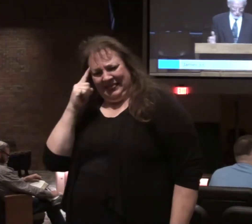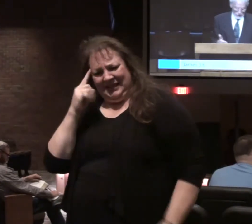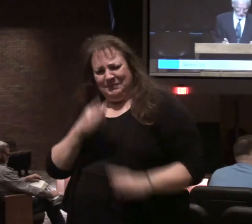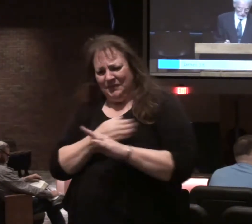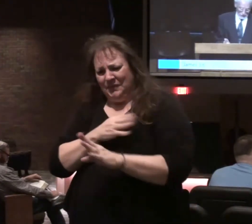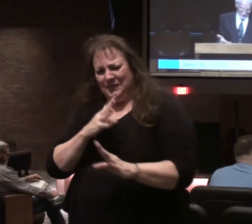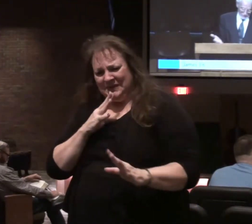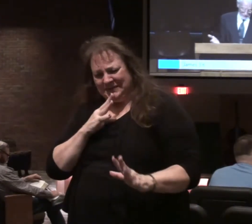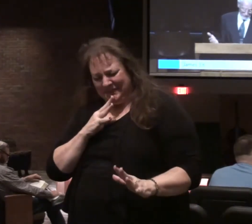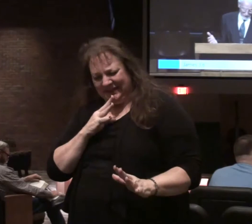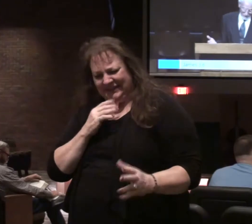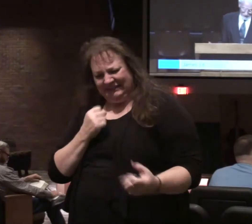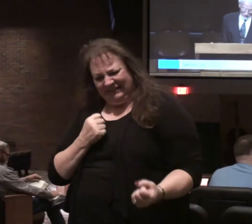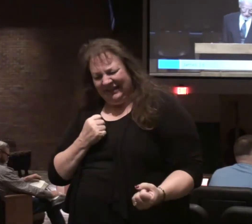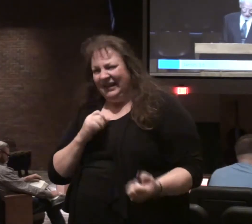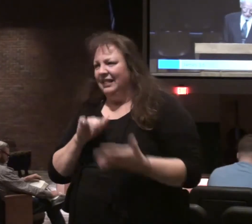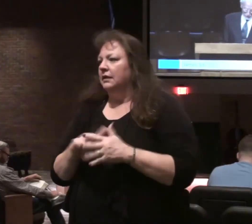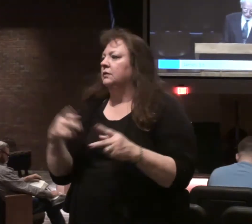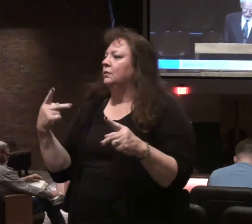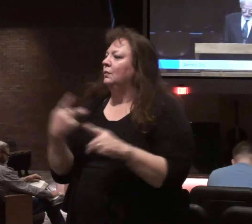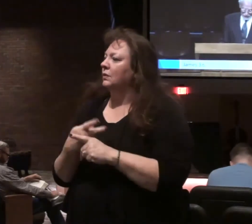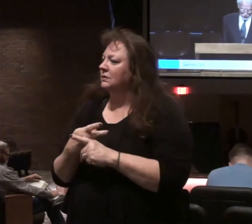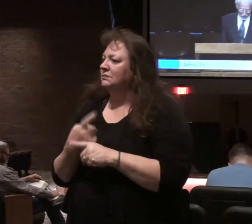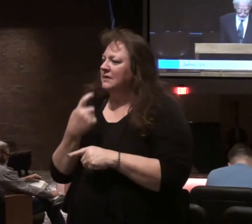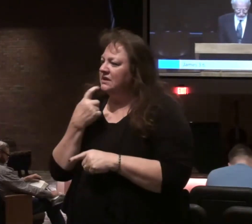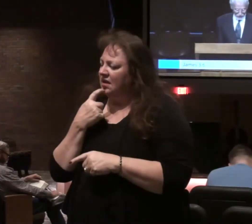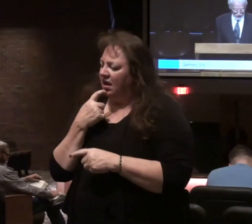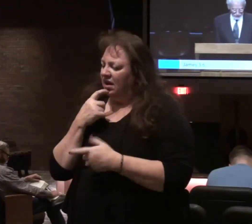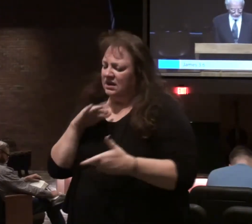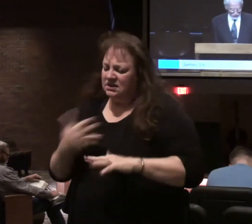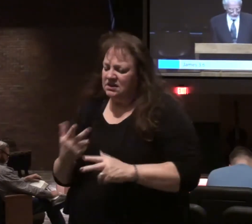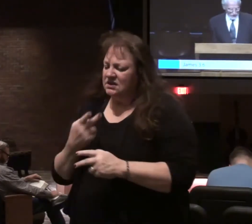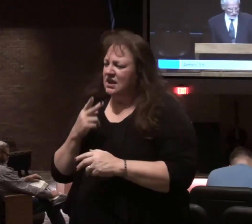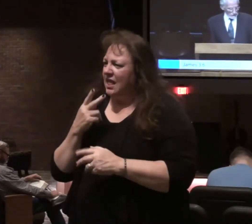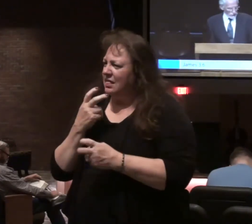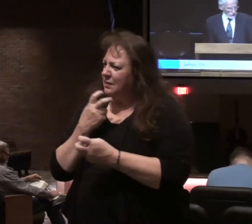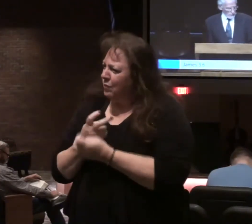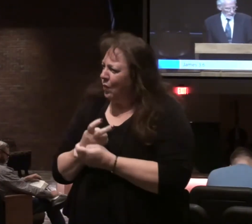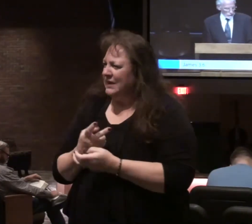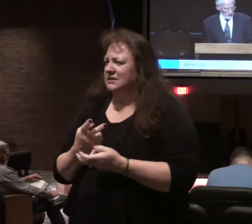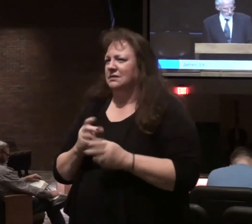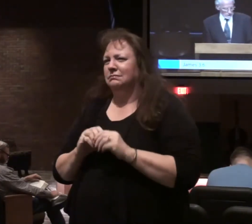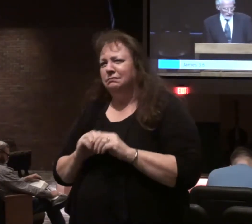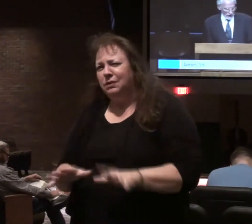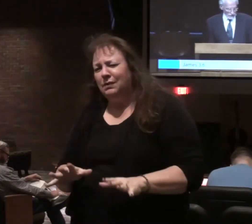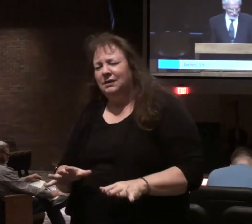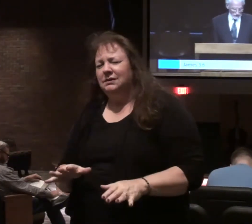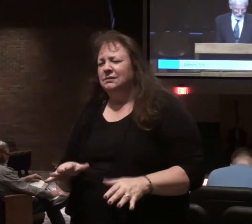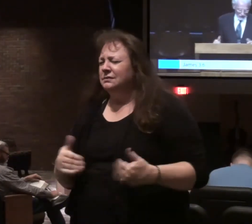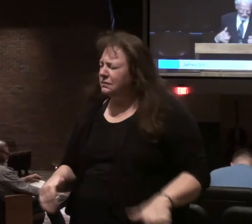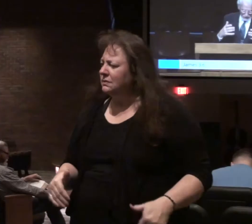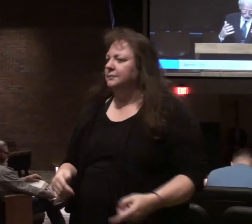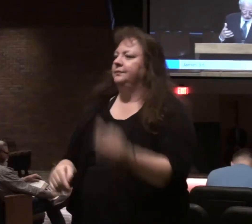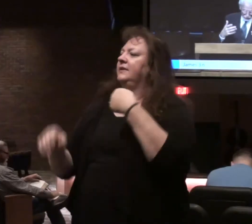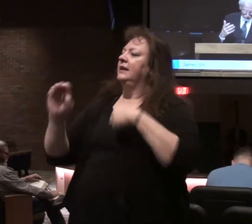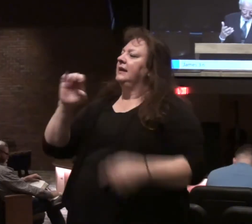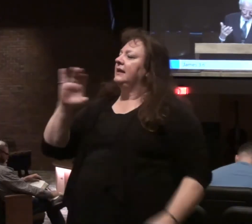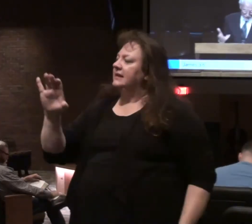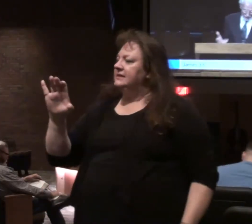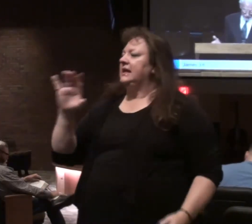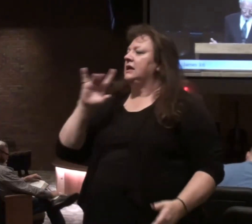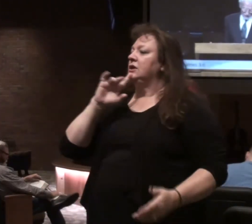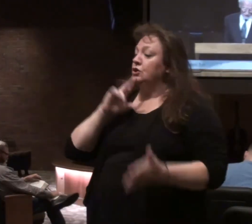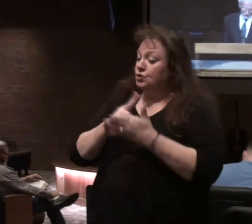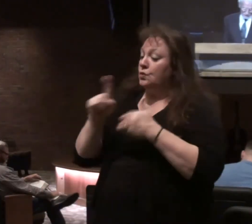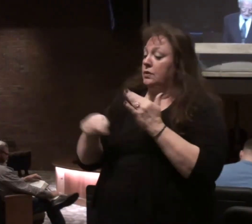it's worse. It's a deadly poison. It's a restless evil, verse 8 says. So come back to Ecclesiastes. This truth about